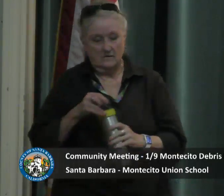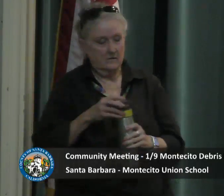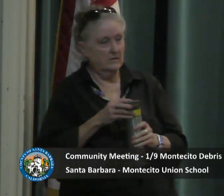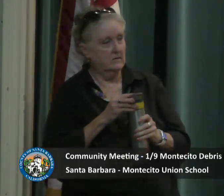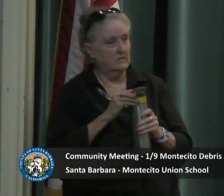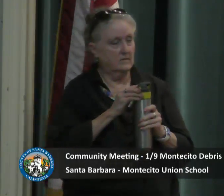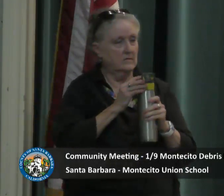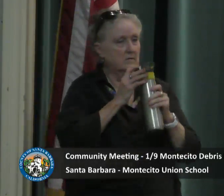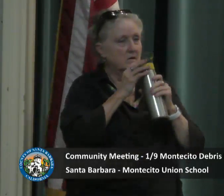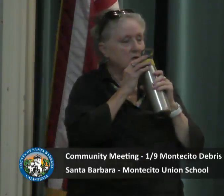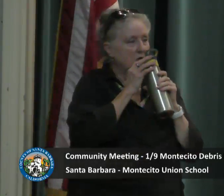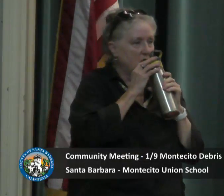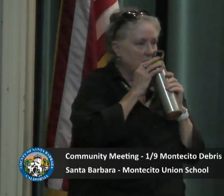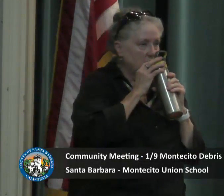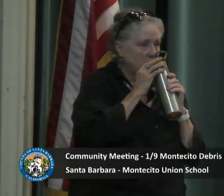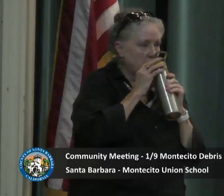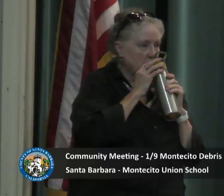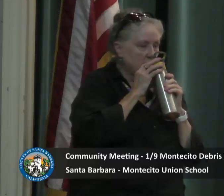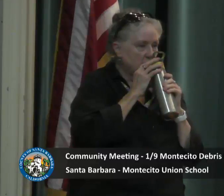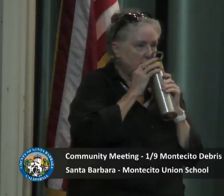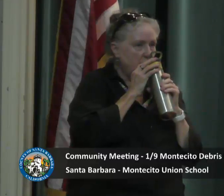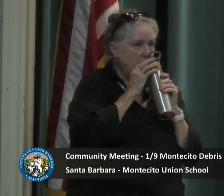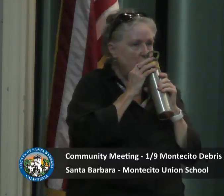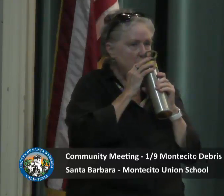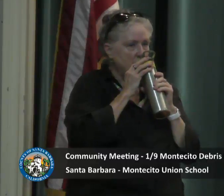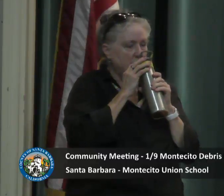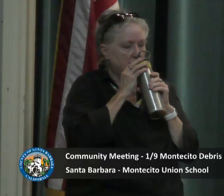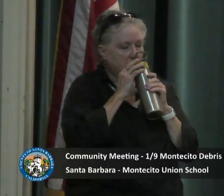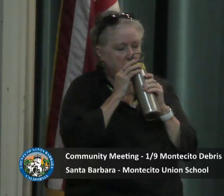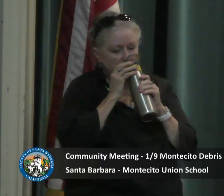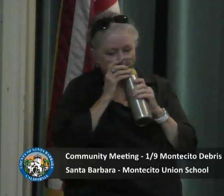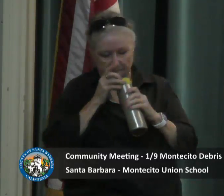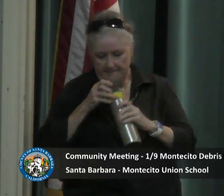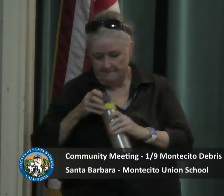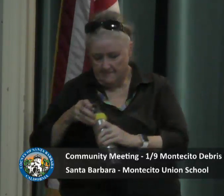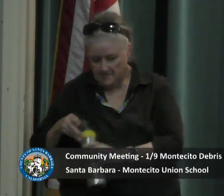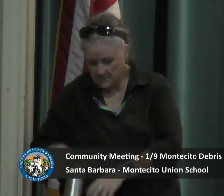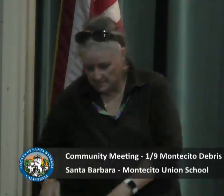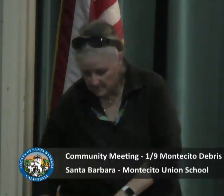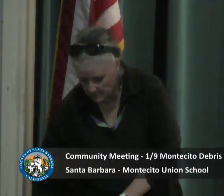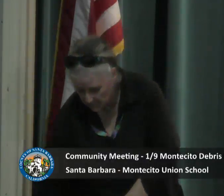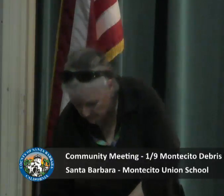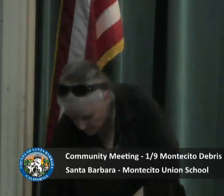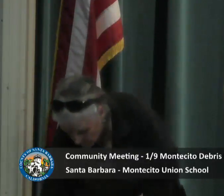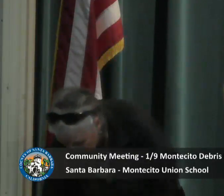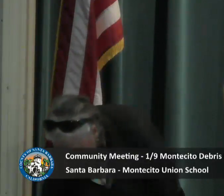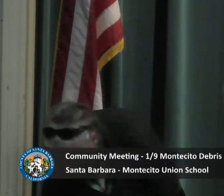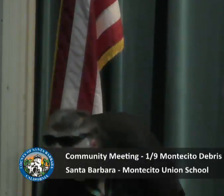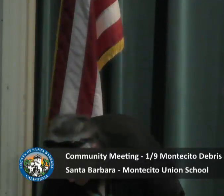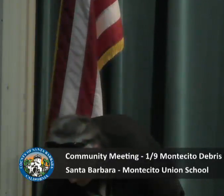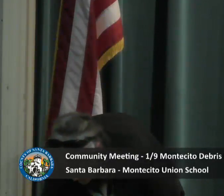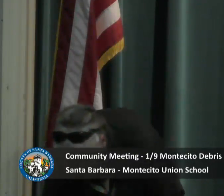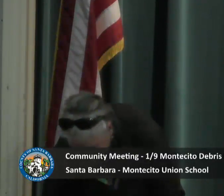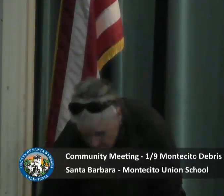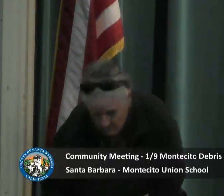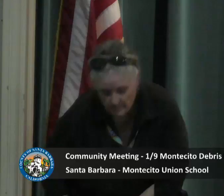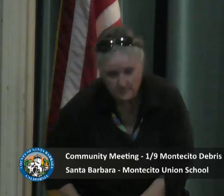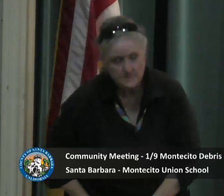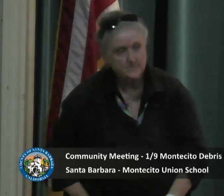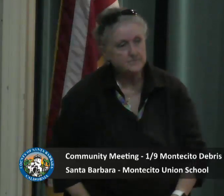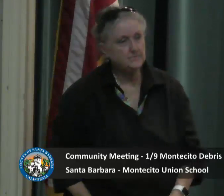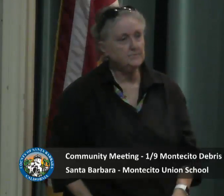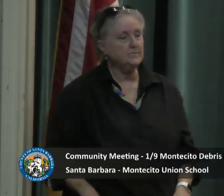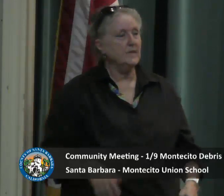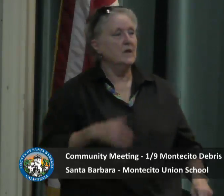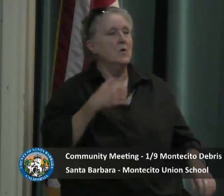cleanup. What kind of conditions have we been seeing? Well, so at Public Health Department, we have a division